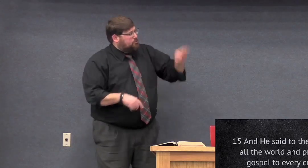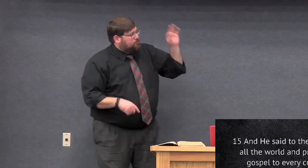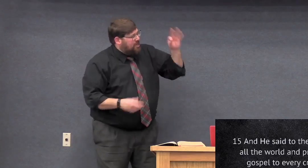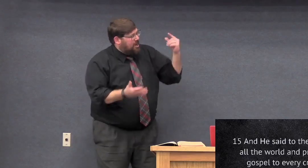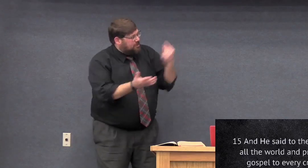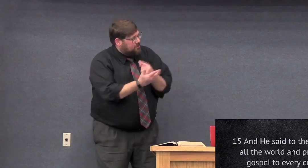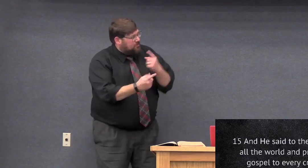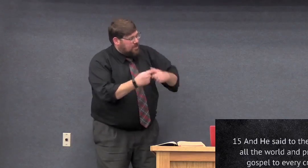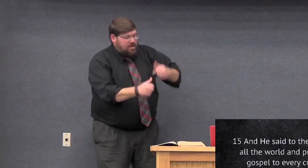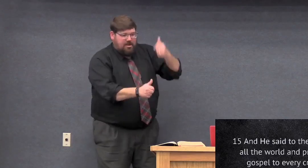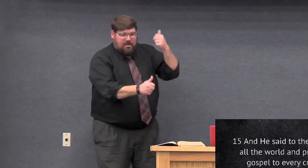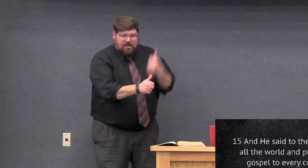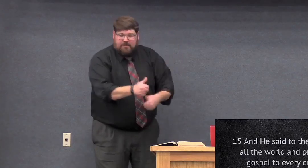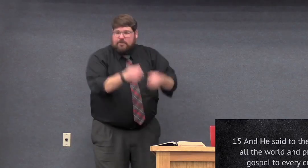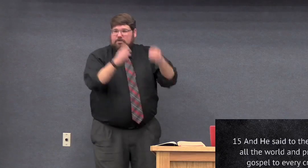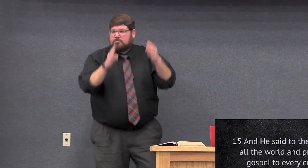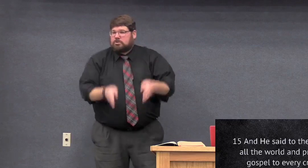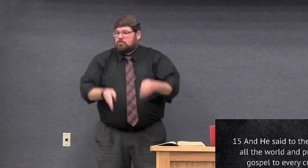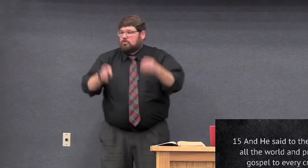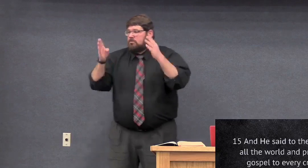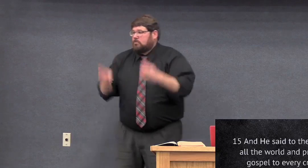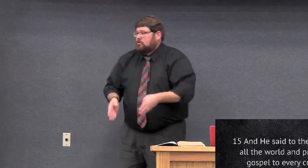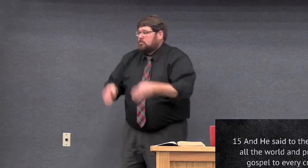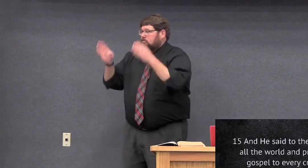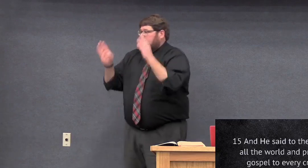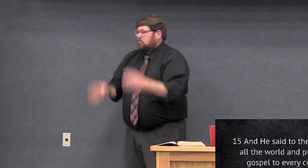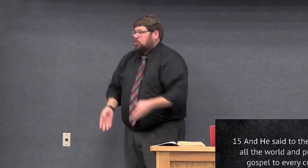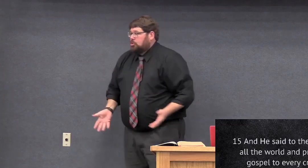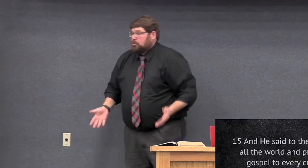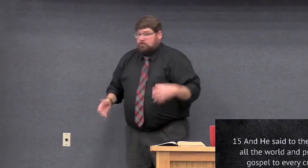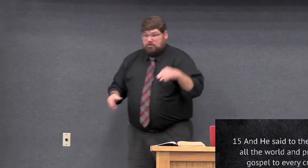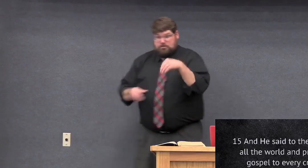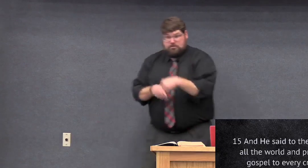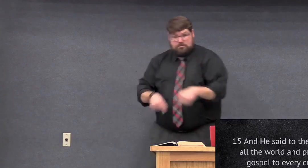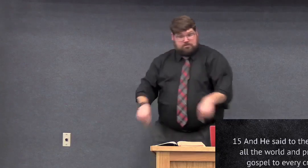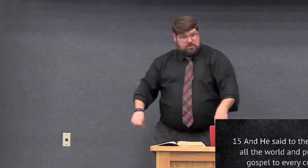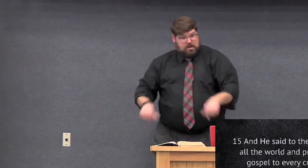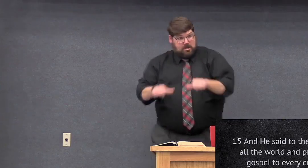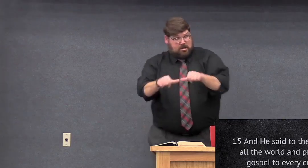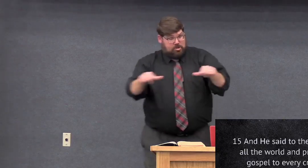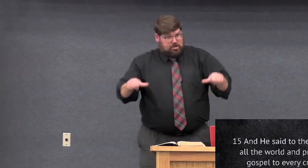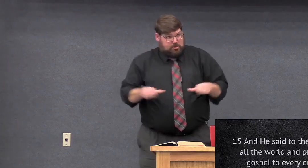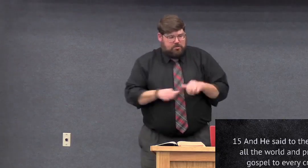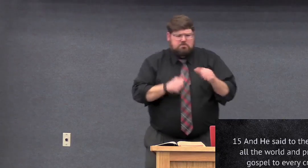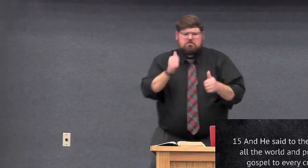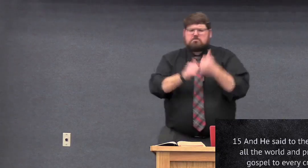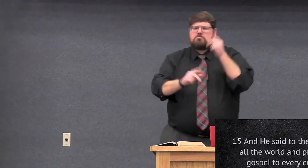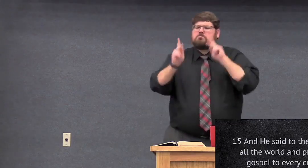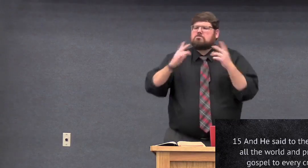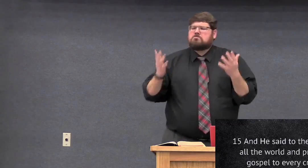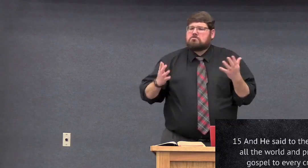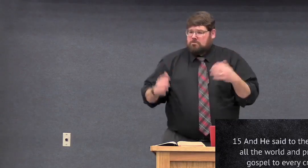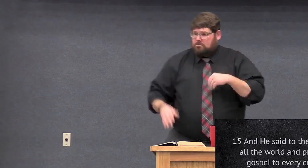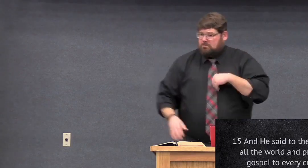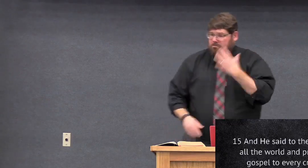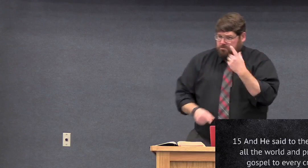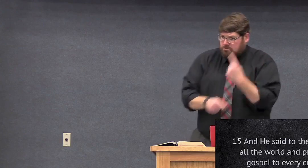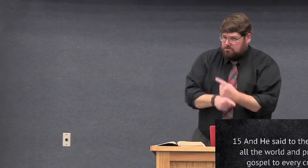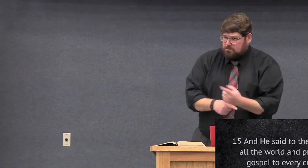We have an opportunity to preach the gospel to every person. Here in this area, there's